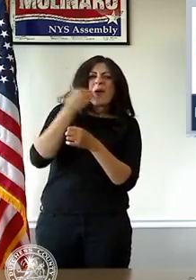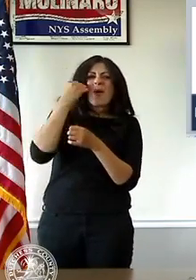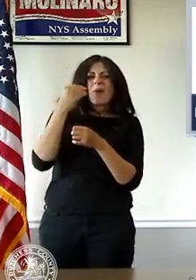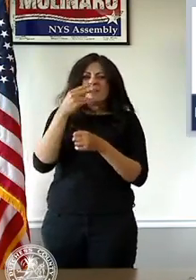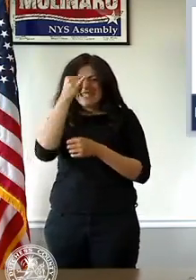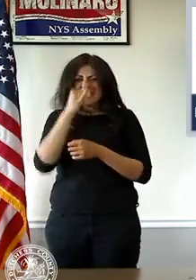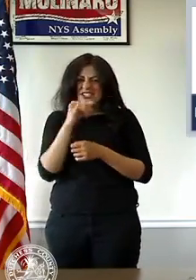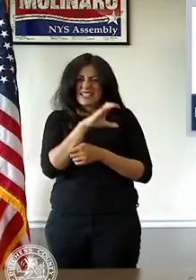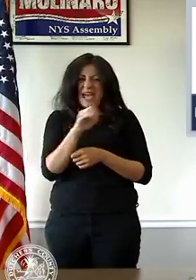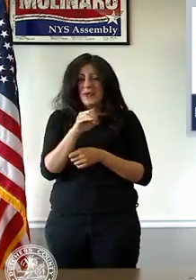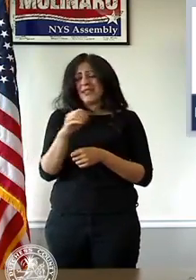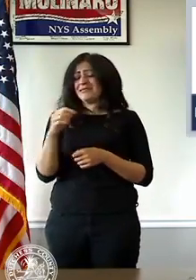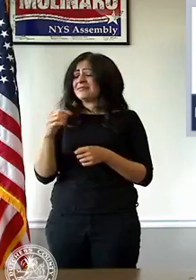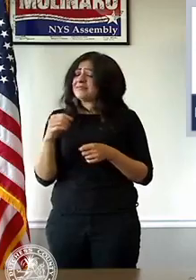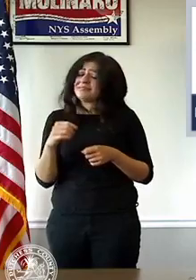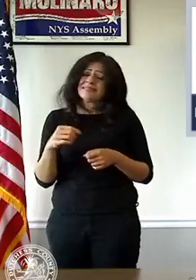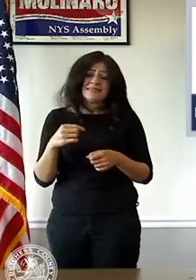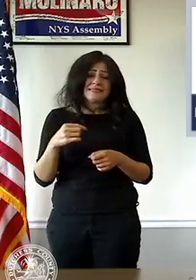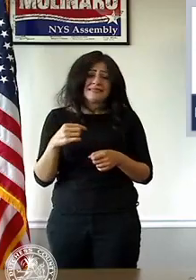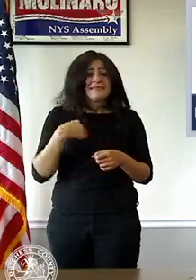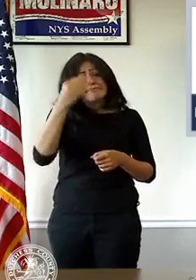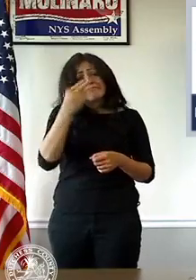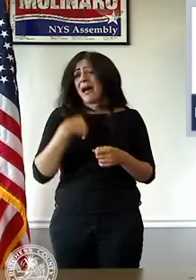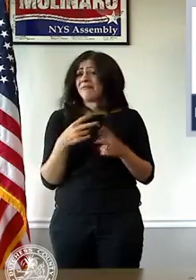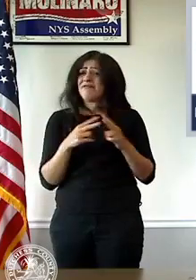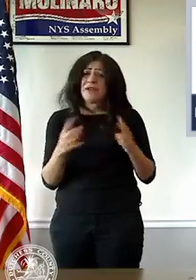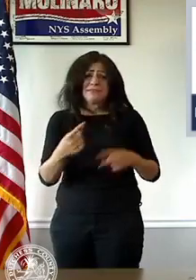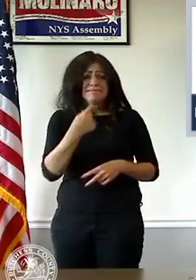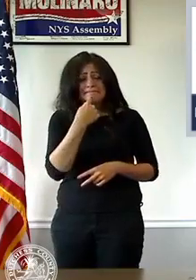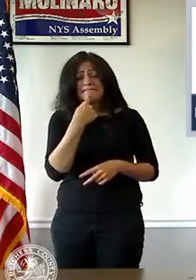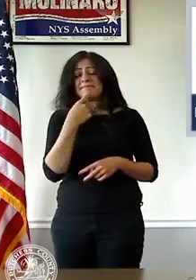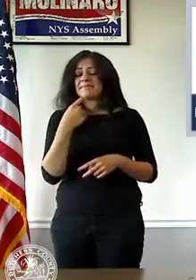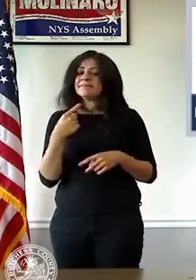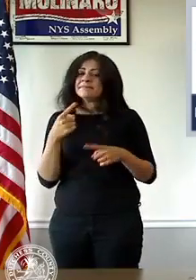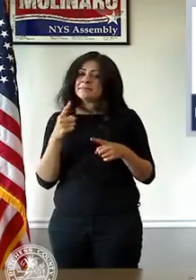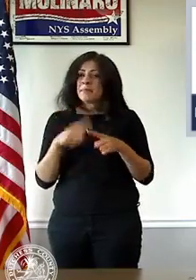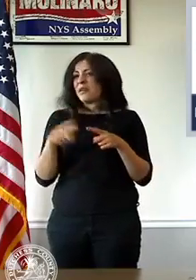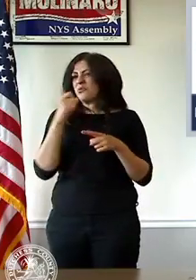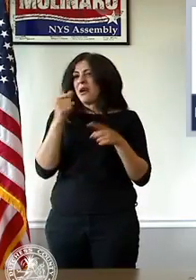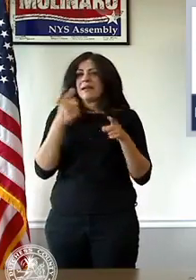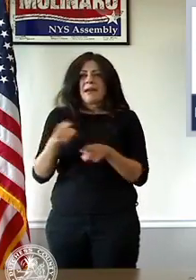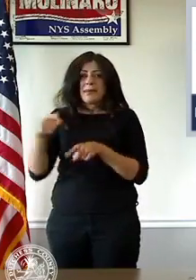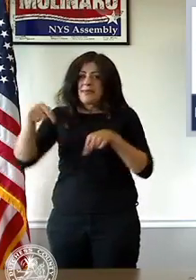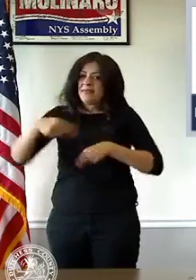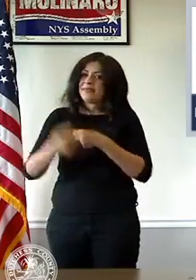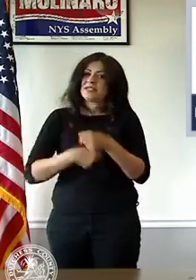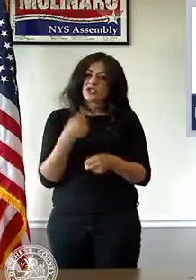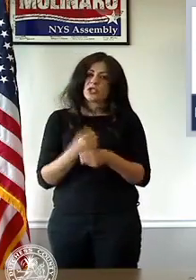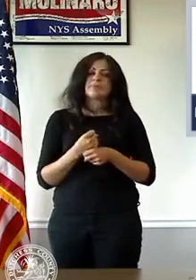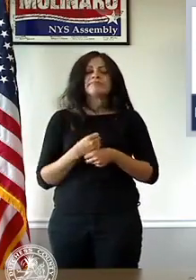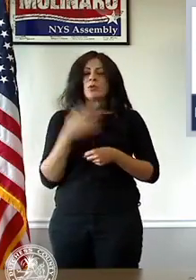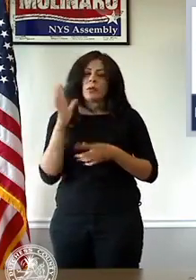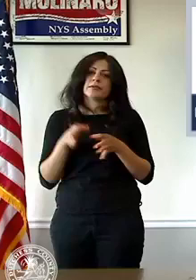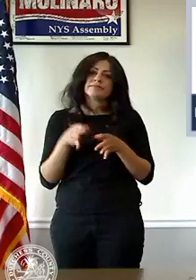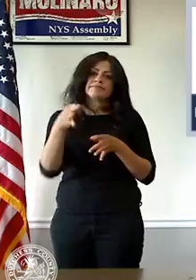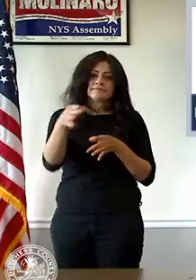tell you how disappointed and saddened I am that we're not able to host them this year. But they're not occurring. They're not going to happen this year, and